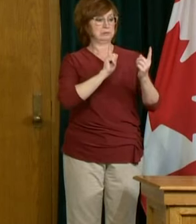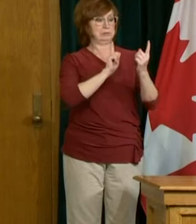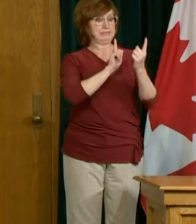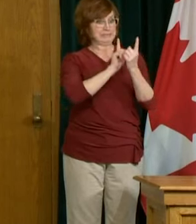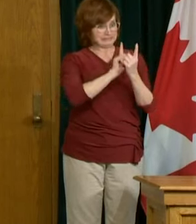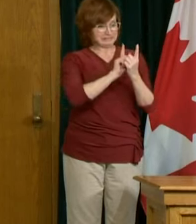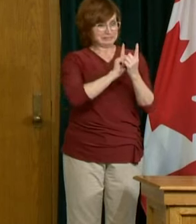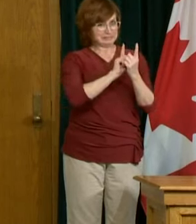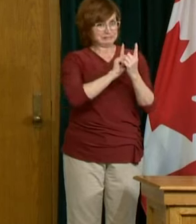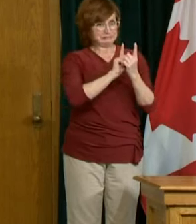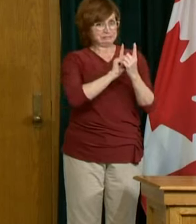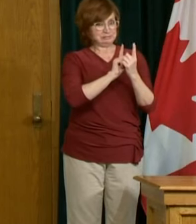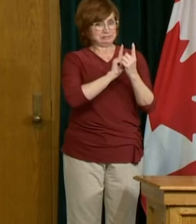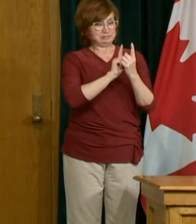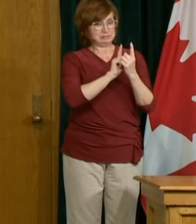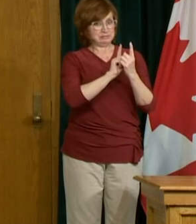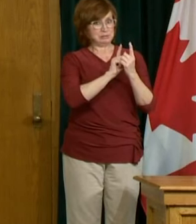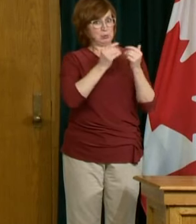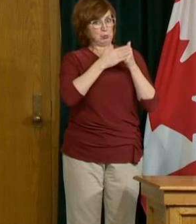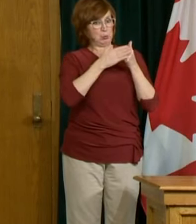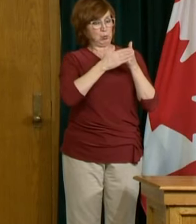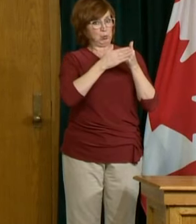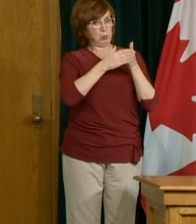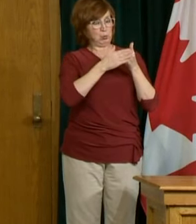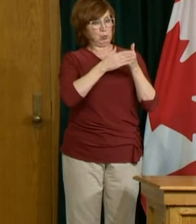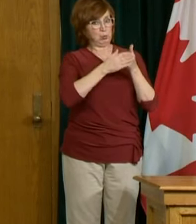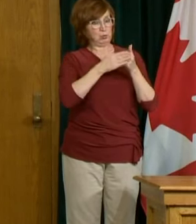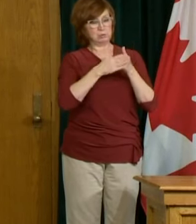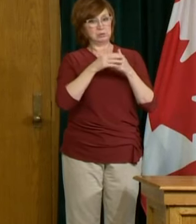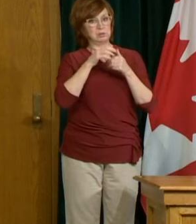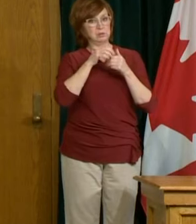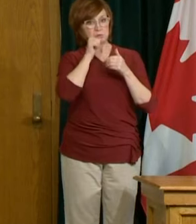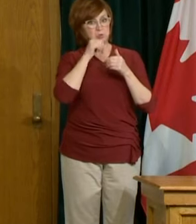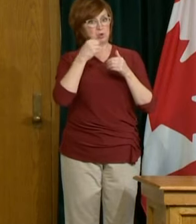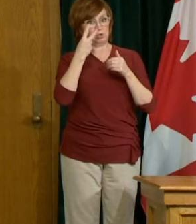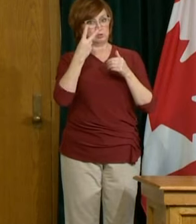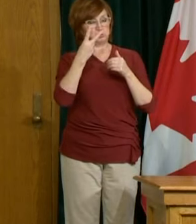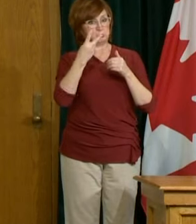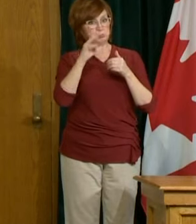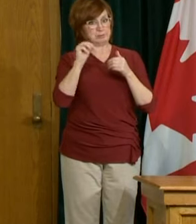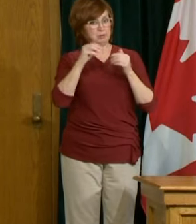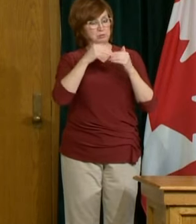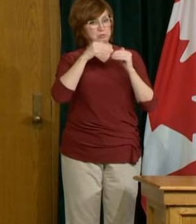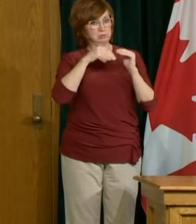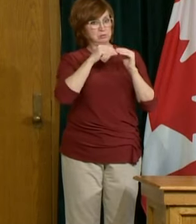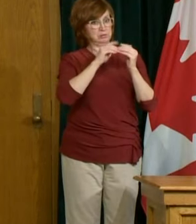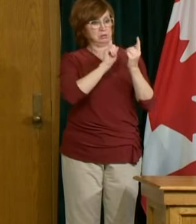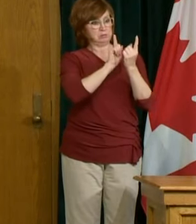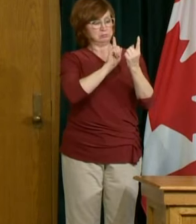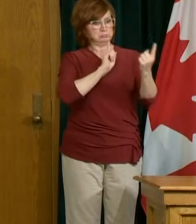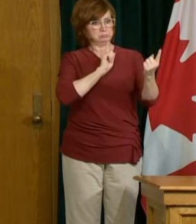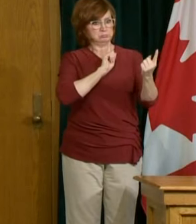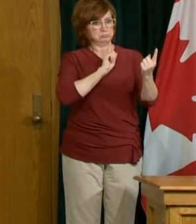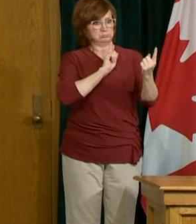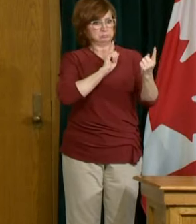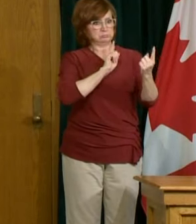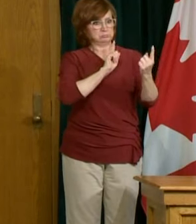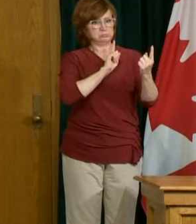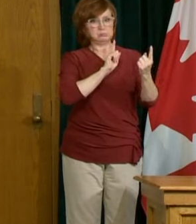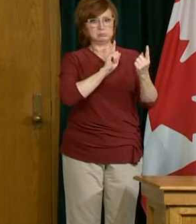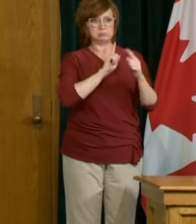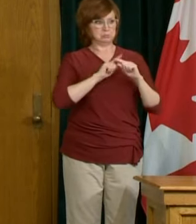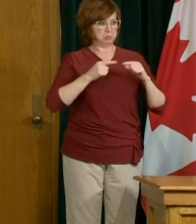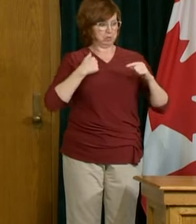even in an ongoing fashion, the Saskatchewan Health Authority, as long as appropriate PPE is being used, you are not considered